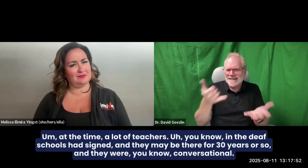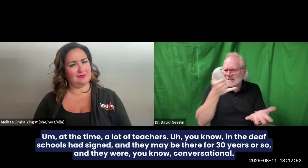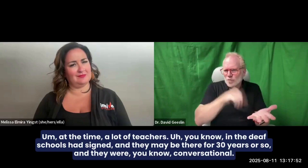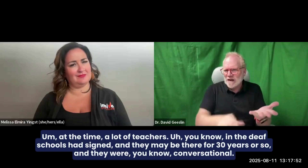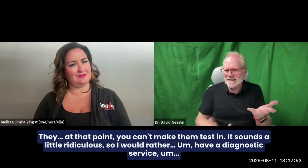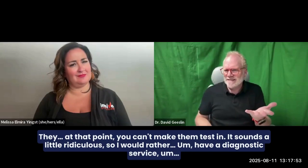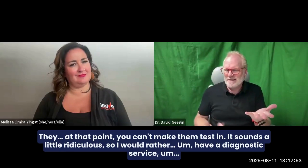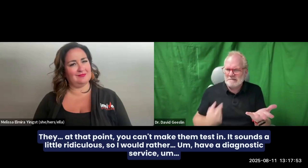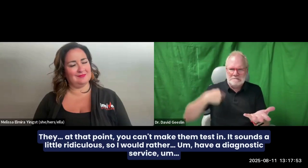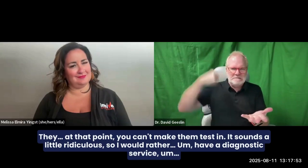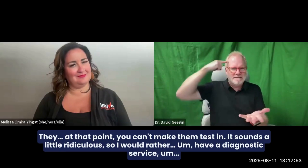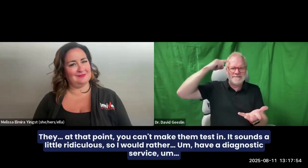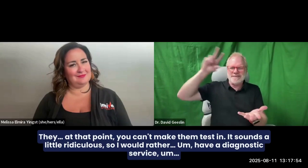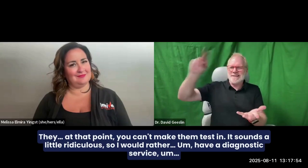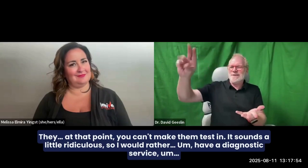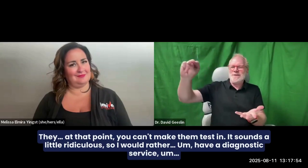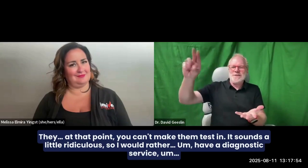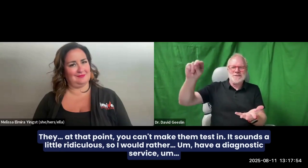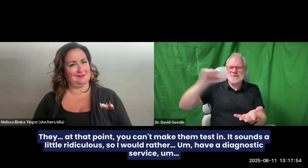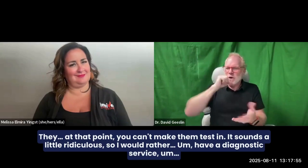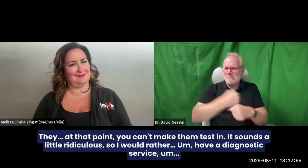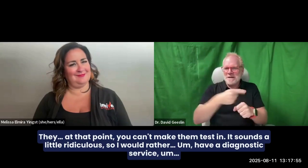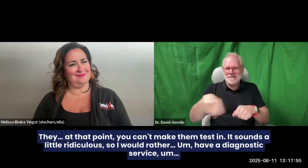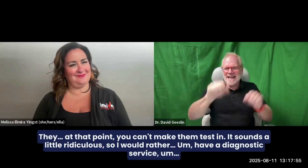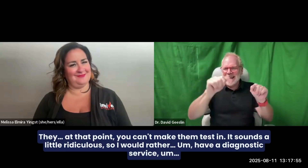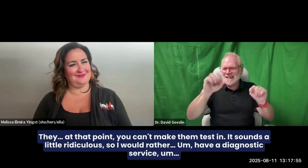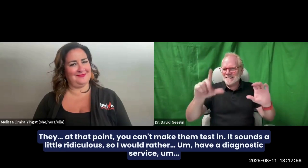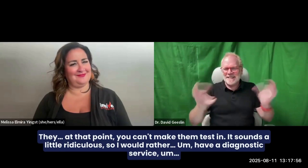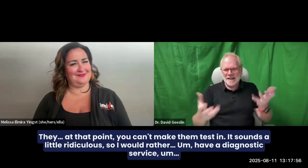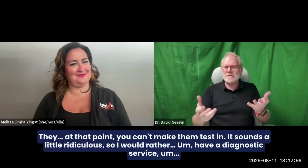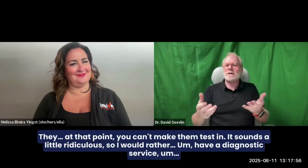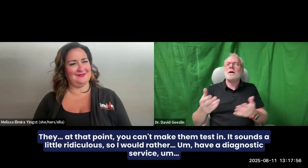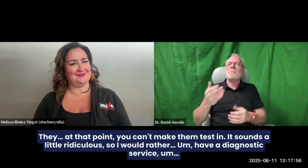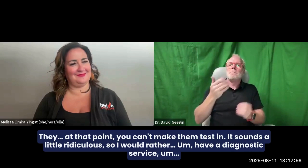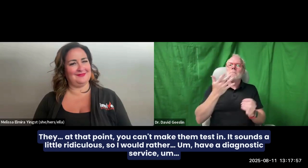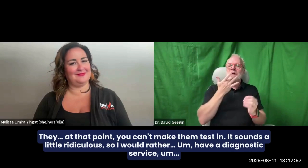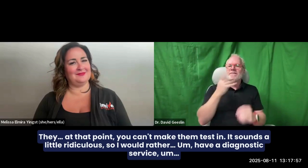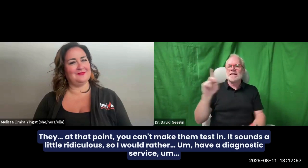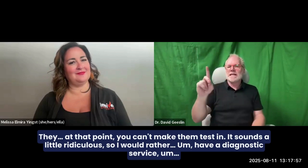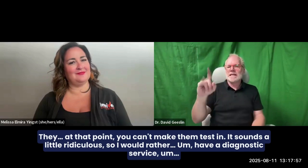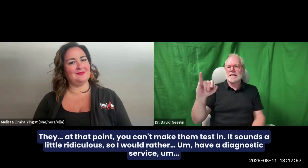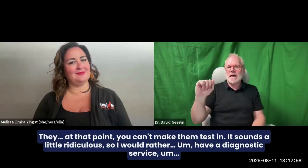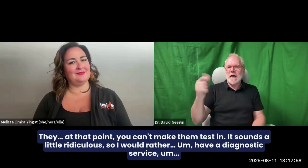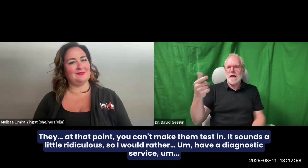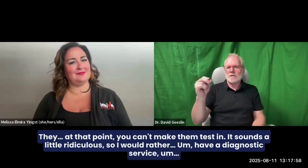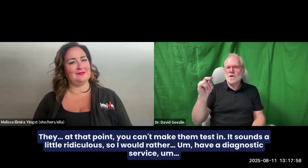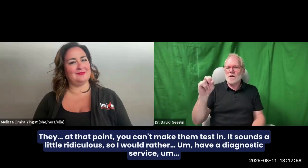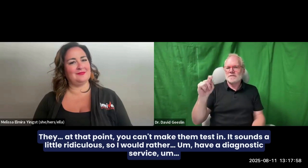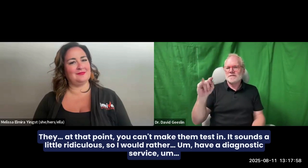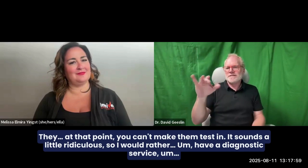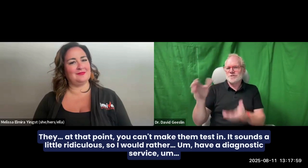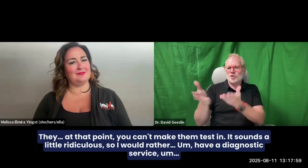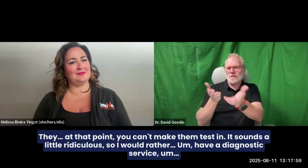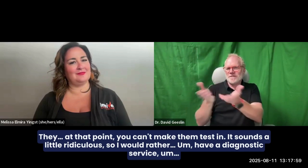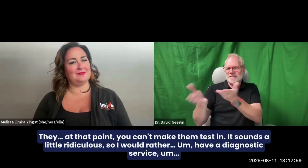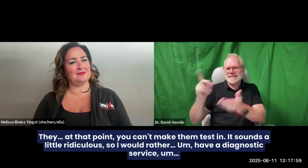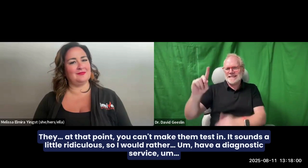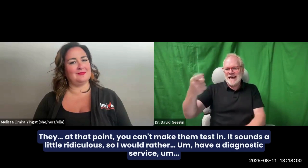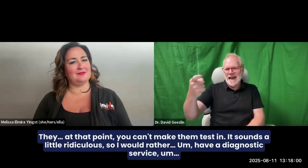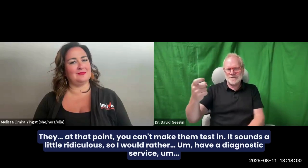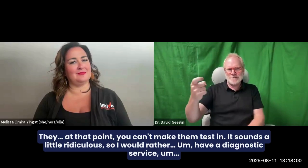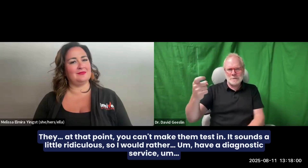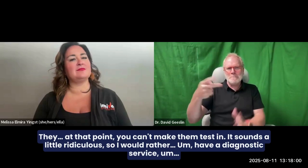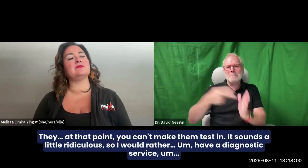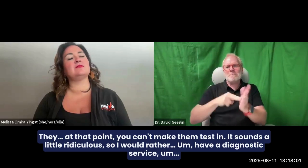conversational. They, at that point, you can't make them test in. It sounds a little ridiculous. So I would rather